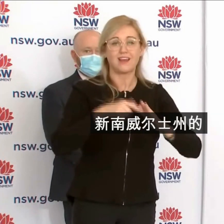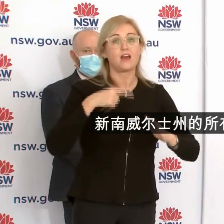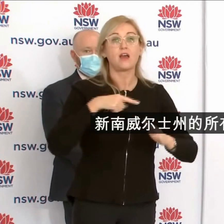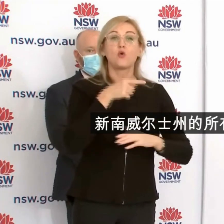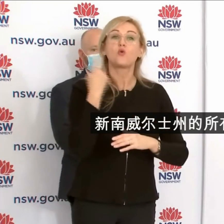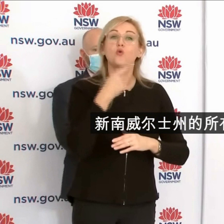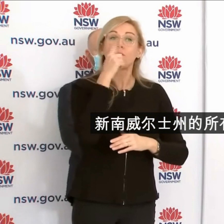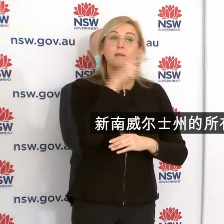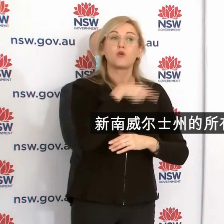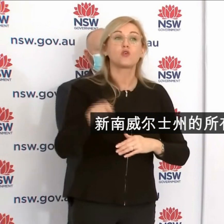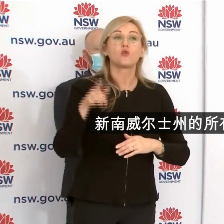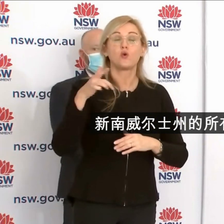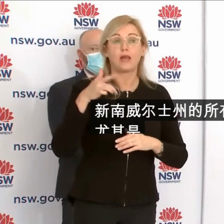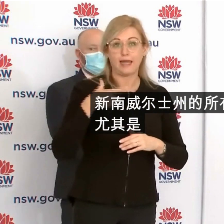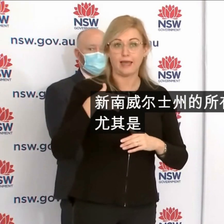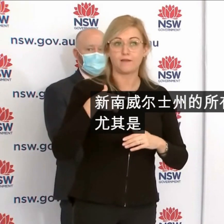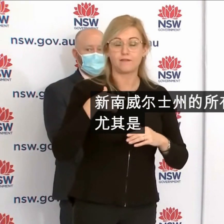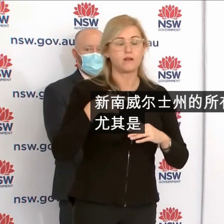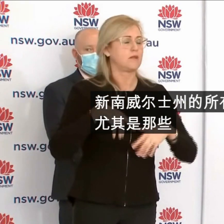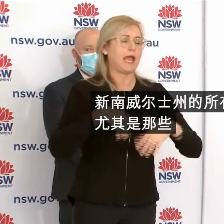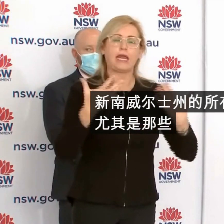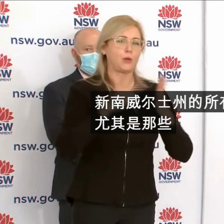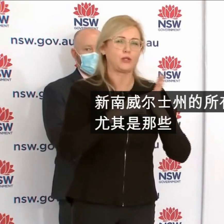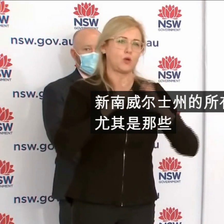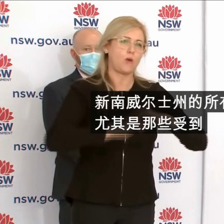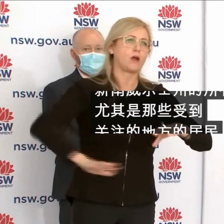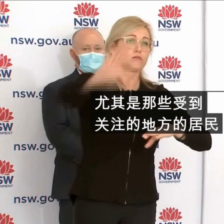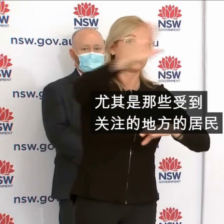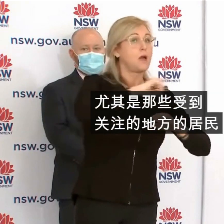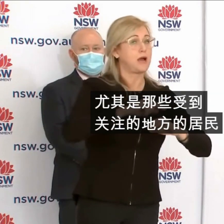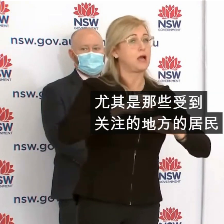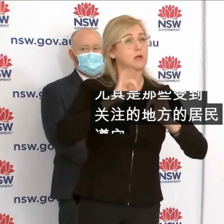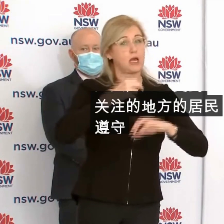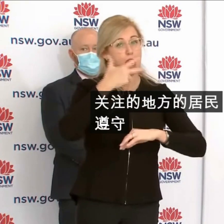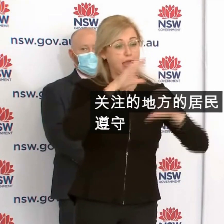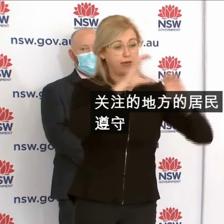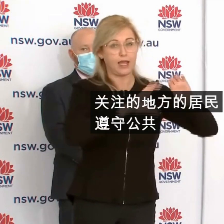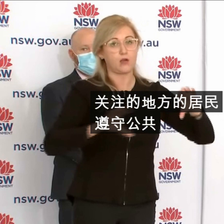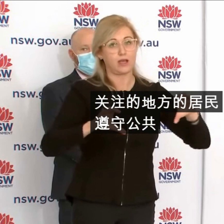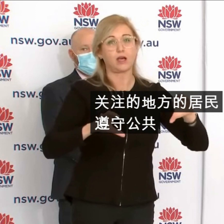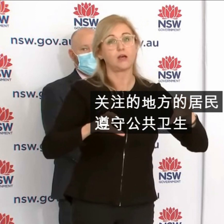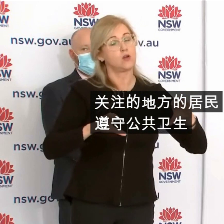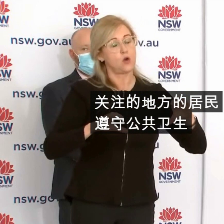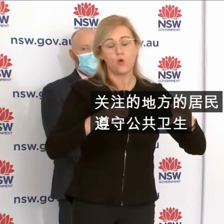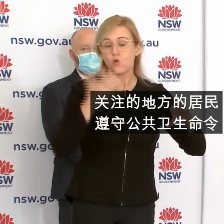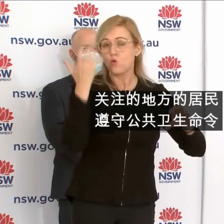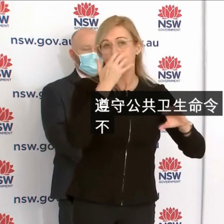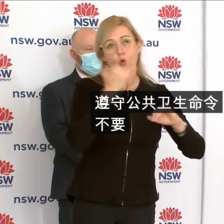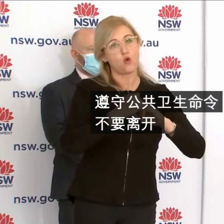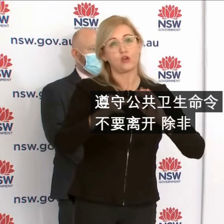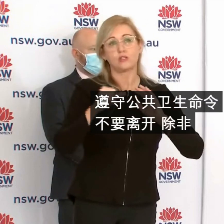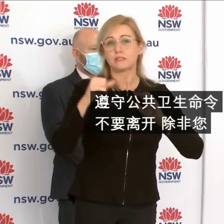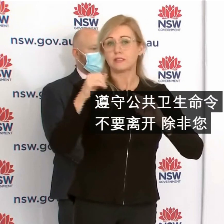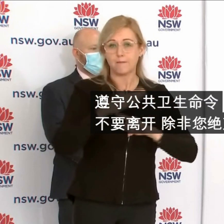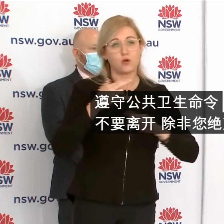all residents of New South Wales, but particularly those in those LGAs of concern, to follow the public health orders. Do